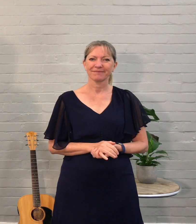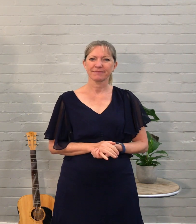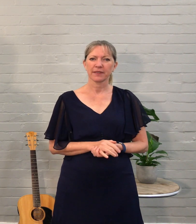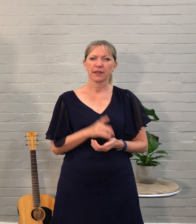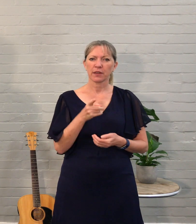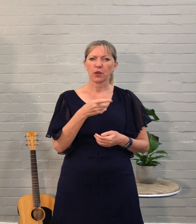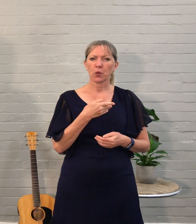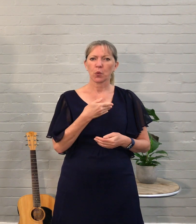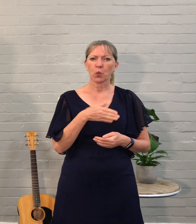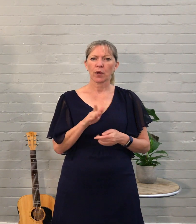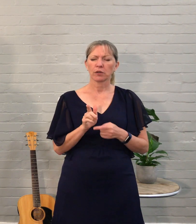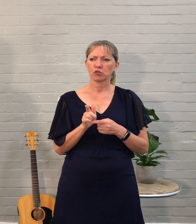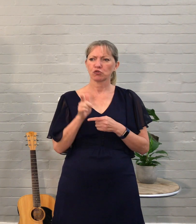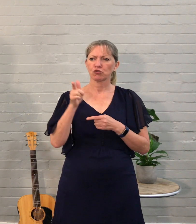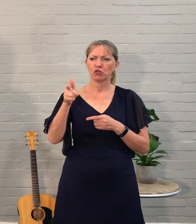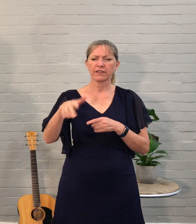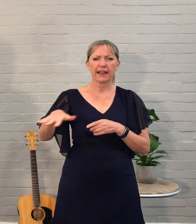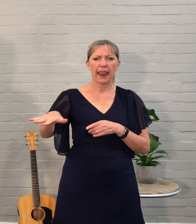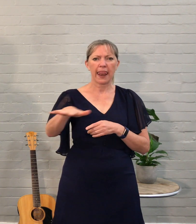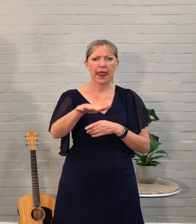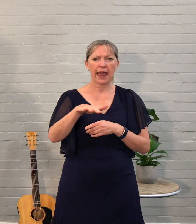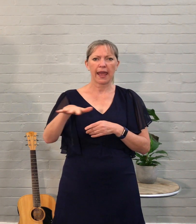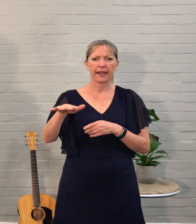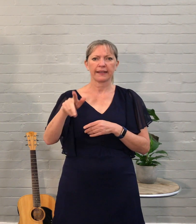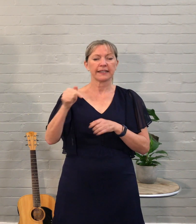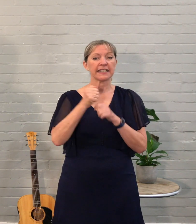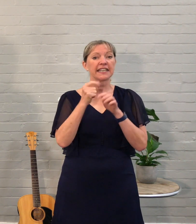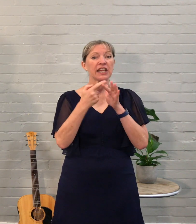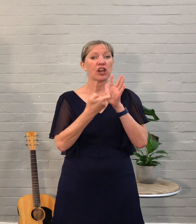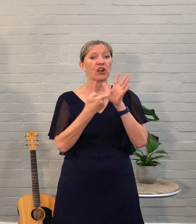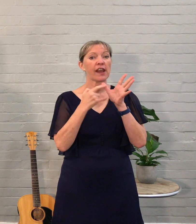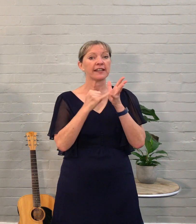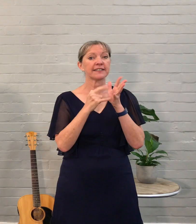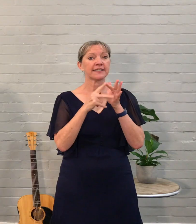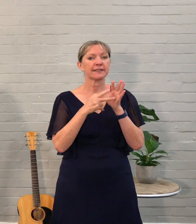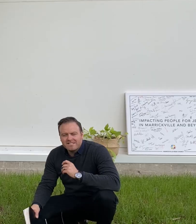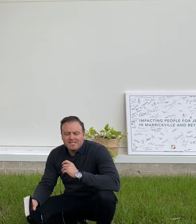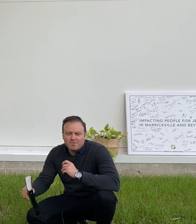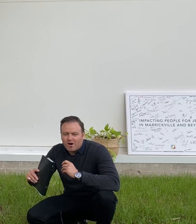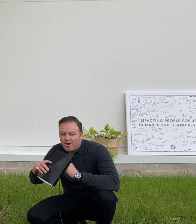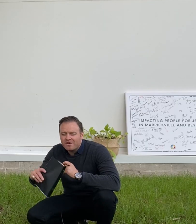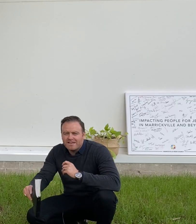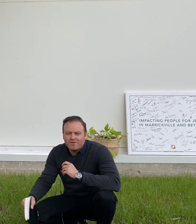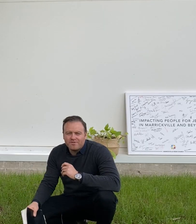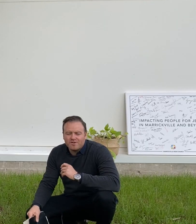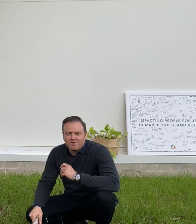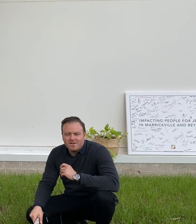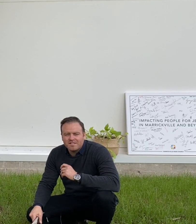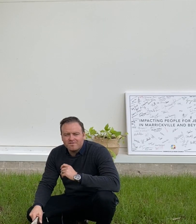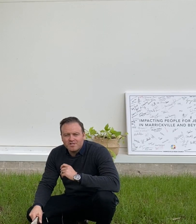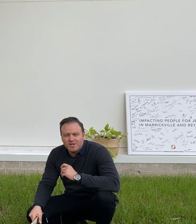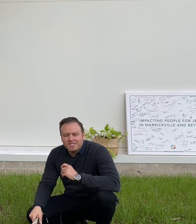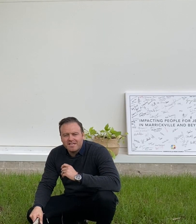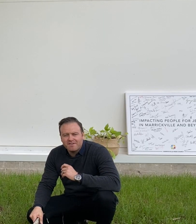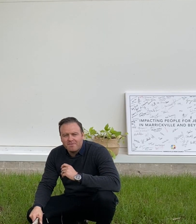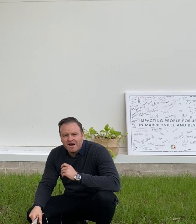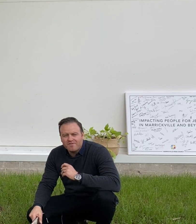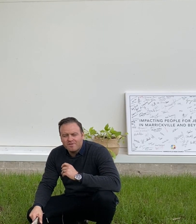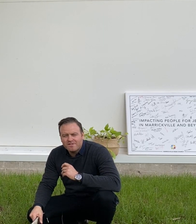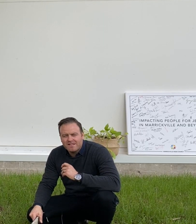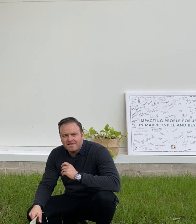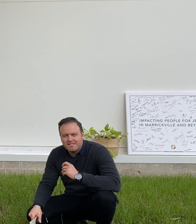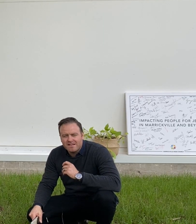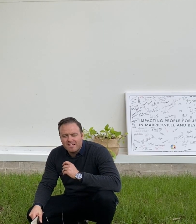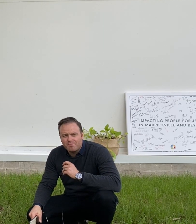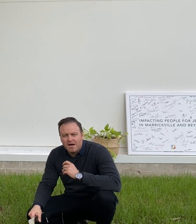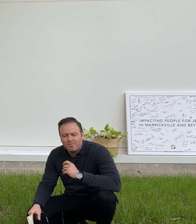They went across the lake to the region of the Gerasenes. Hold on, start again. You can see behind me there, we've got the vision of the church here at